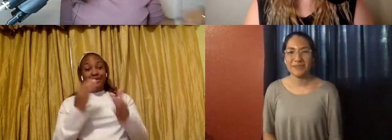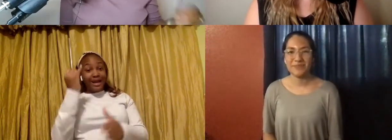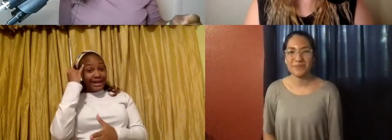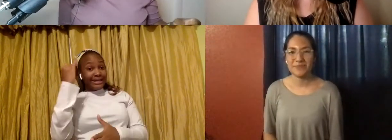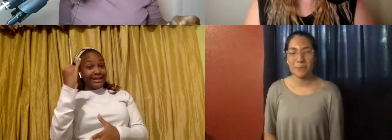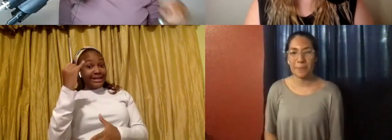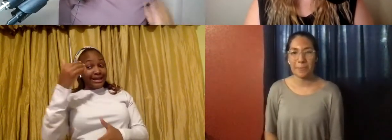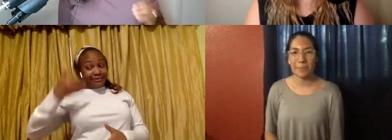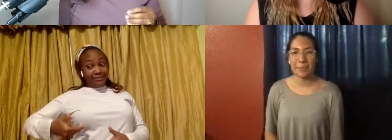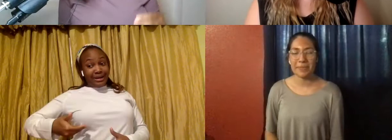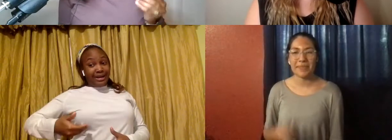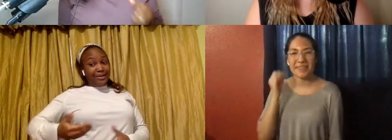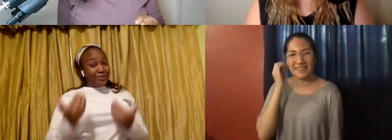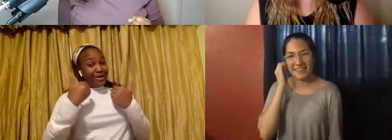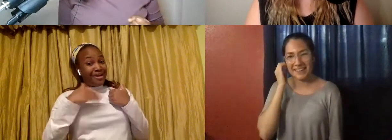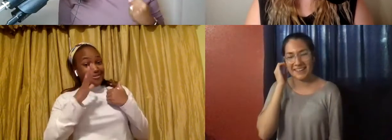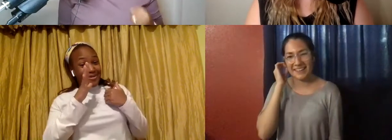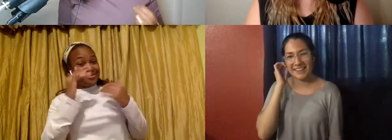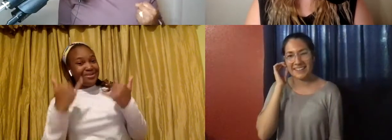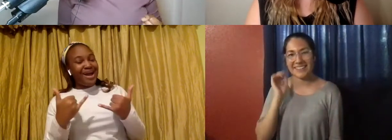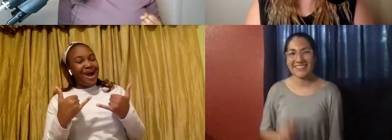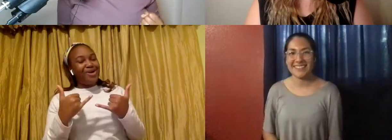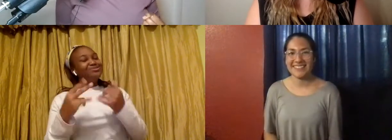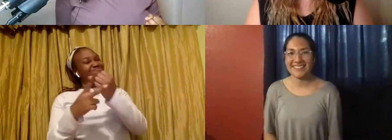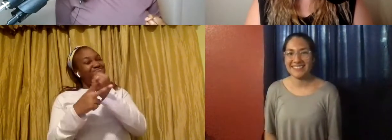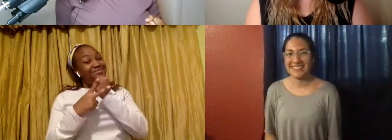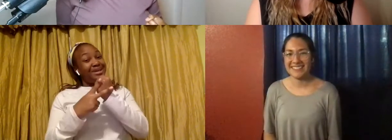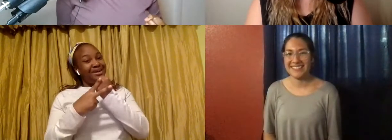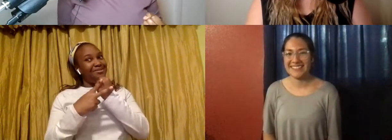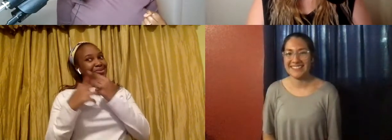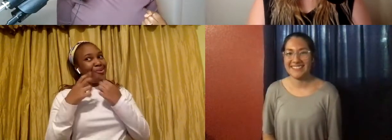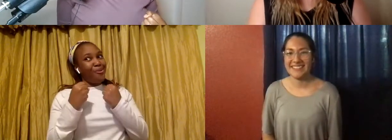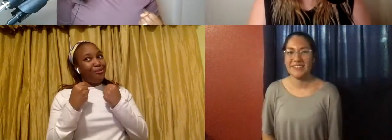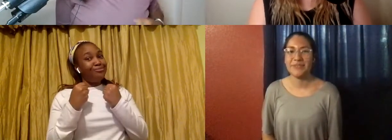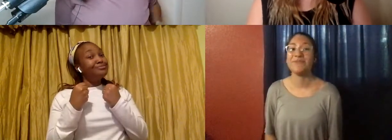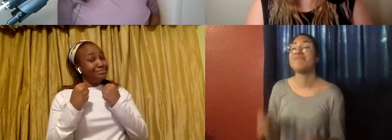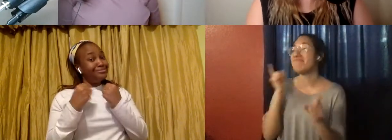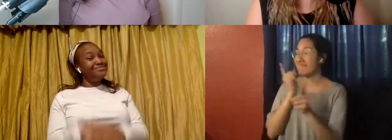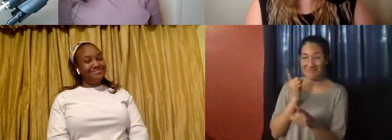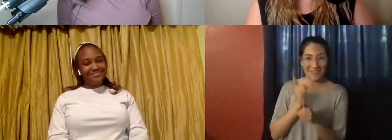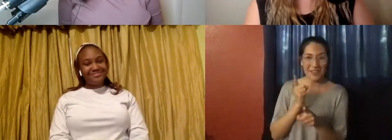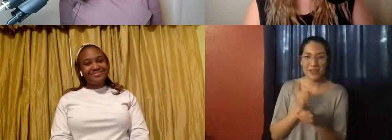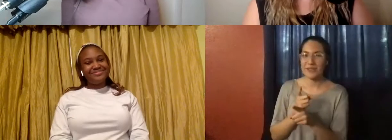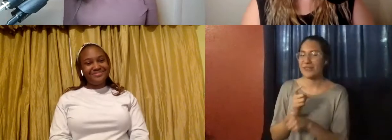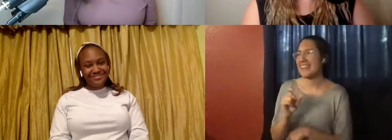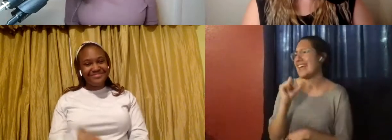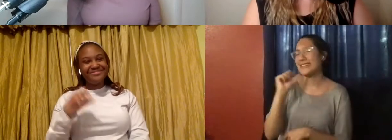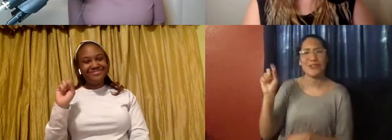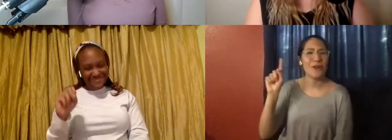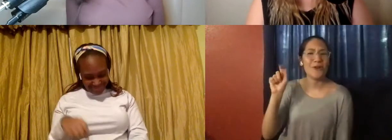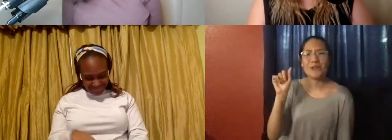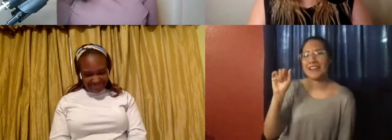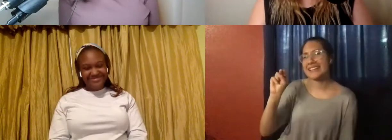now, Mom, keep that, savor that, hold on to that. Absolutely. Don't taint that. Don't listen to our